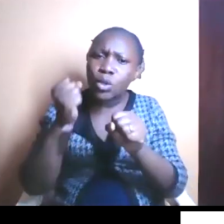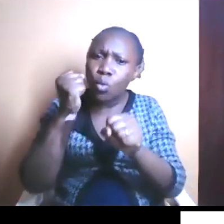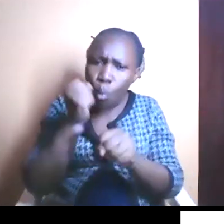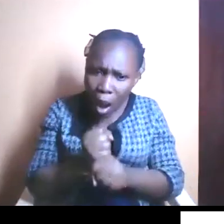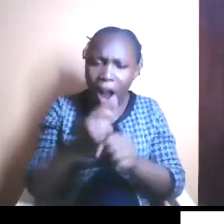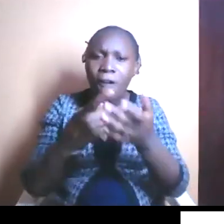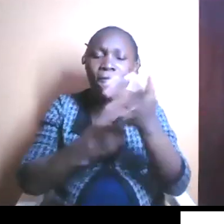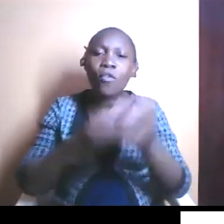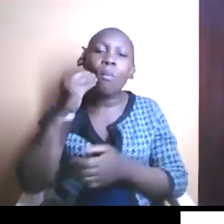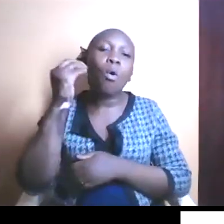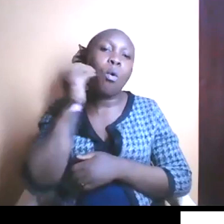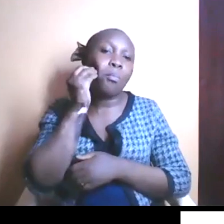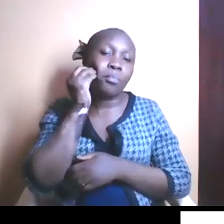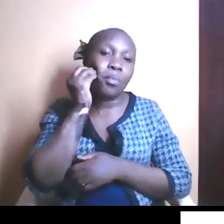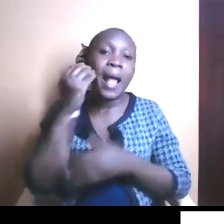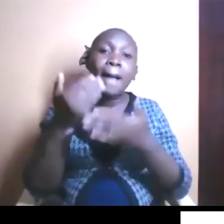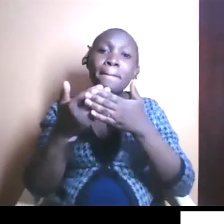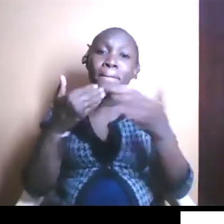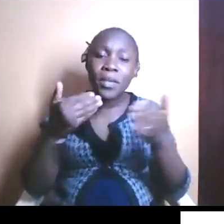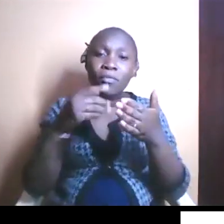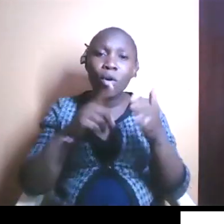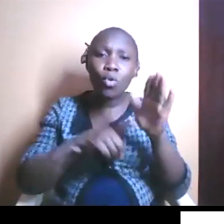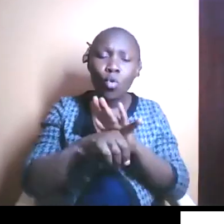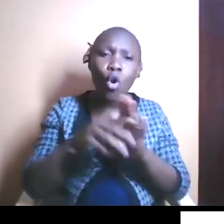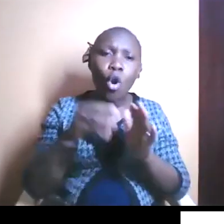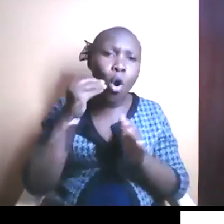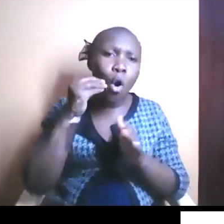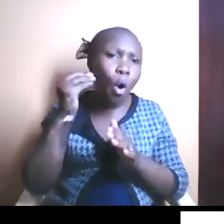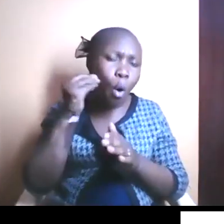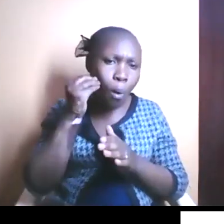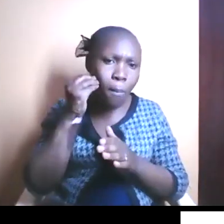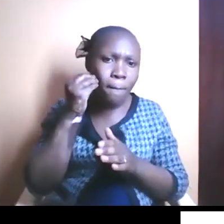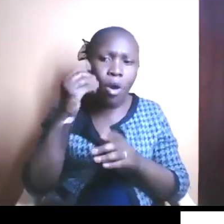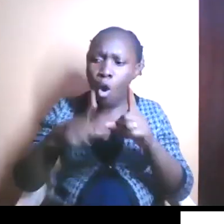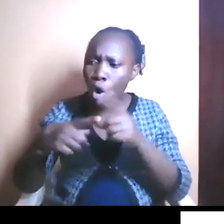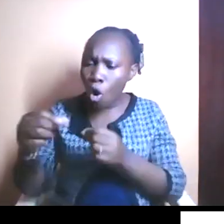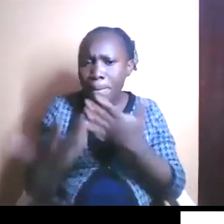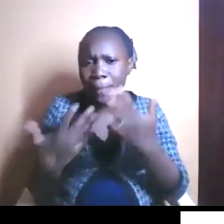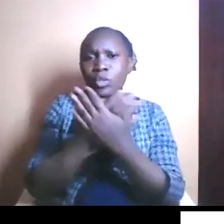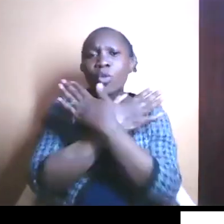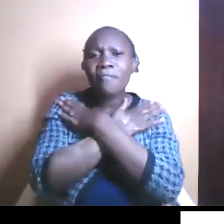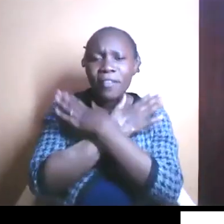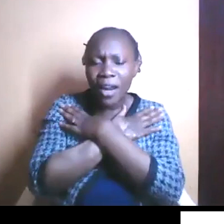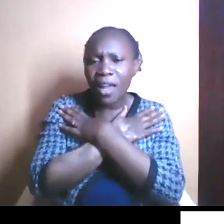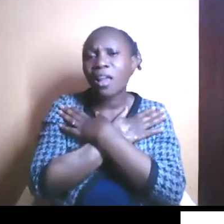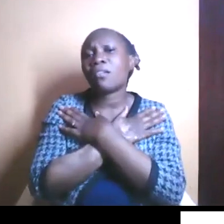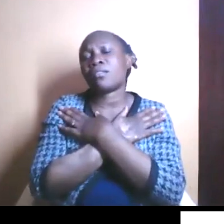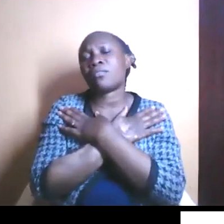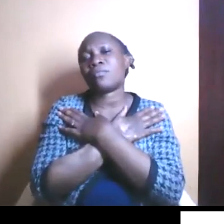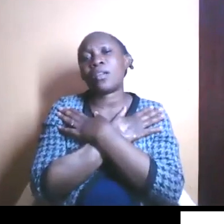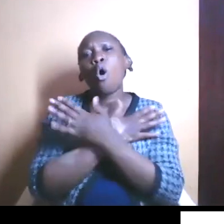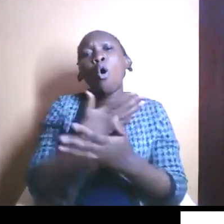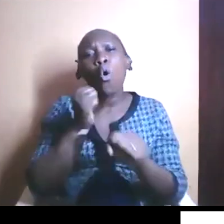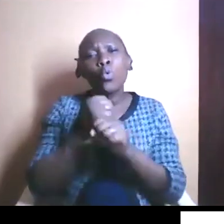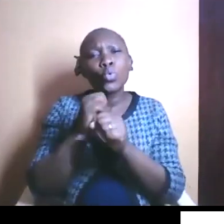you know, before you get home, you can pass by a counselor's office or a good friend, or you can do, you know, something pleasurable.